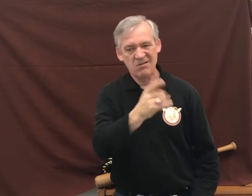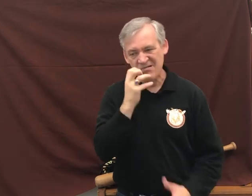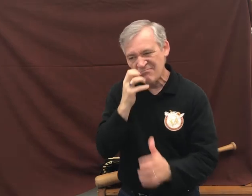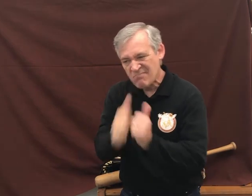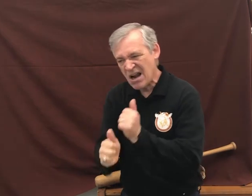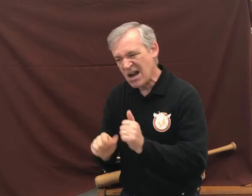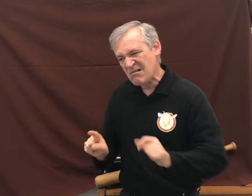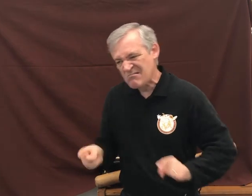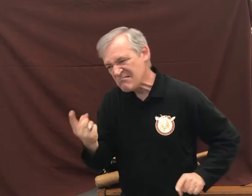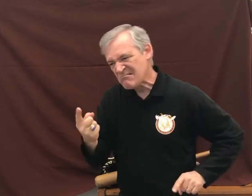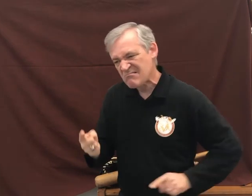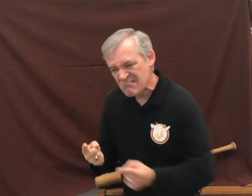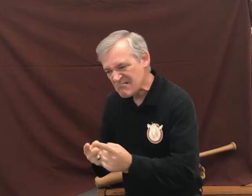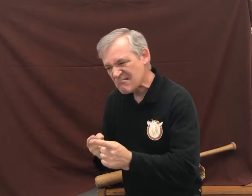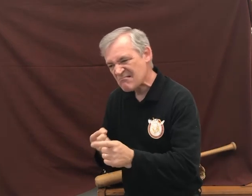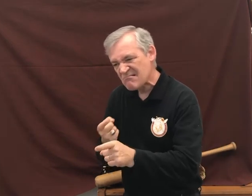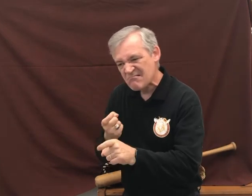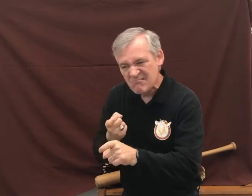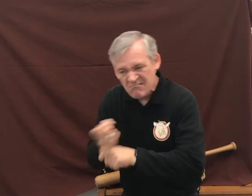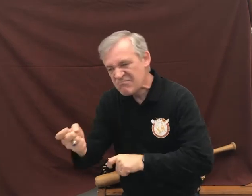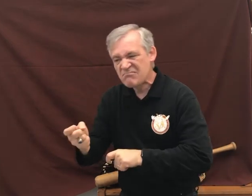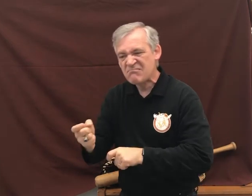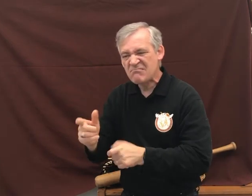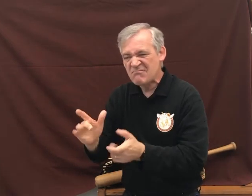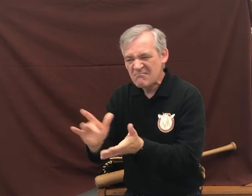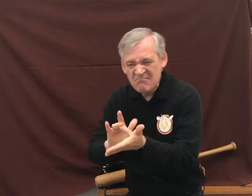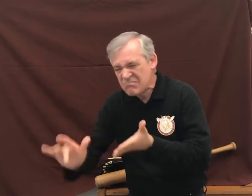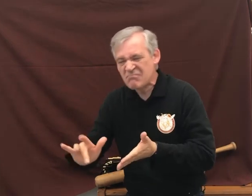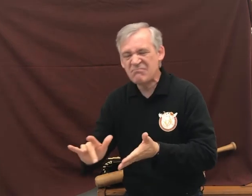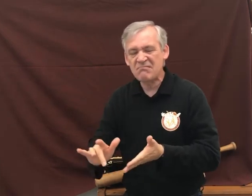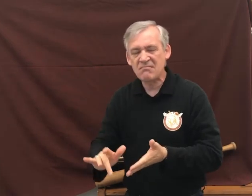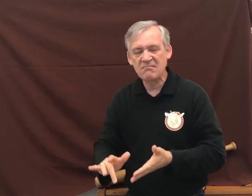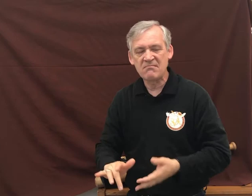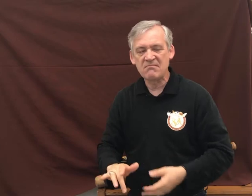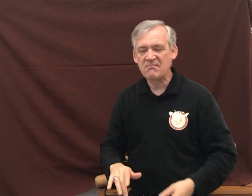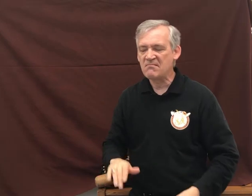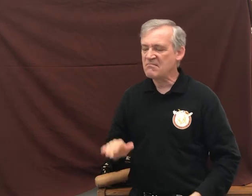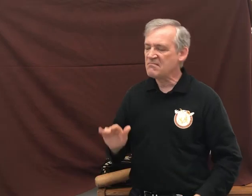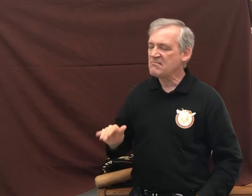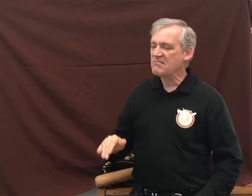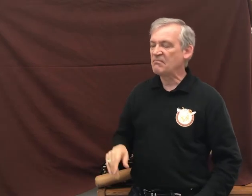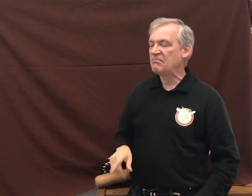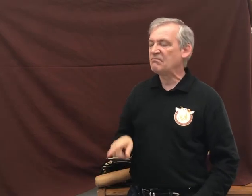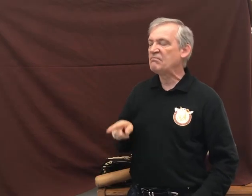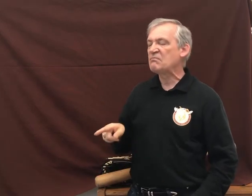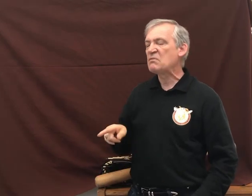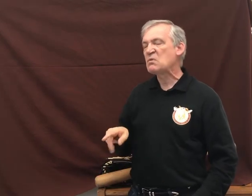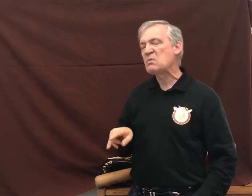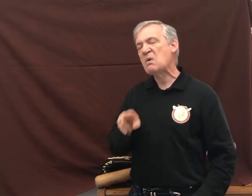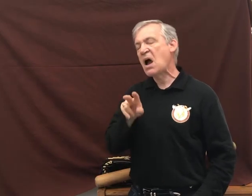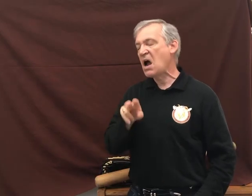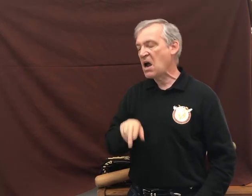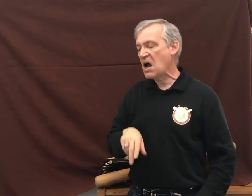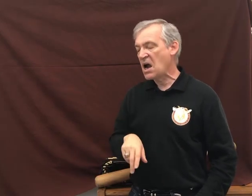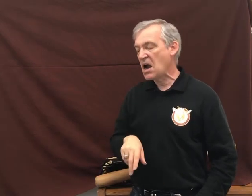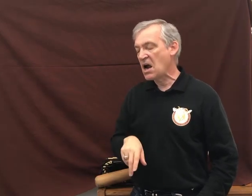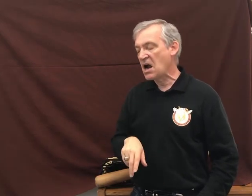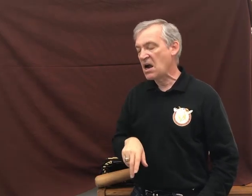"Just you watch," he said. "Jackie will show them that his skin color has nothing to do with how he plays